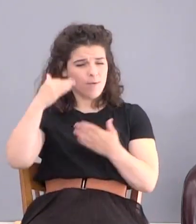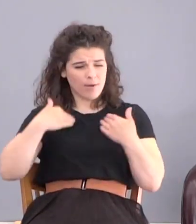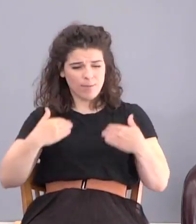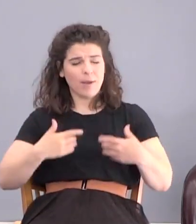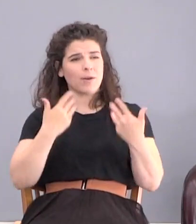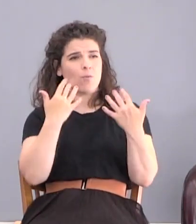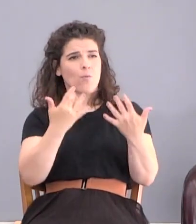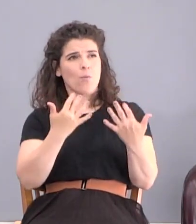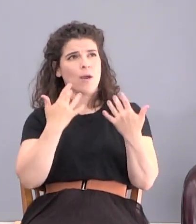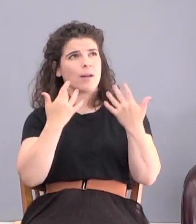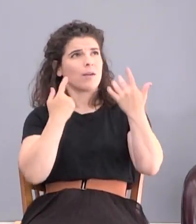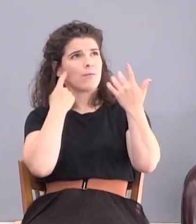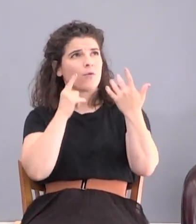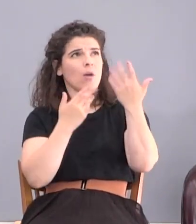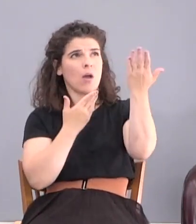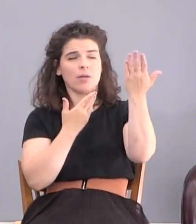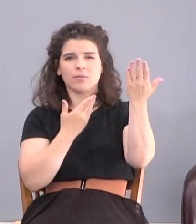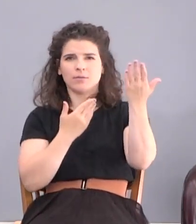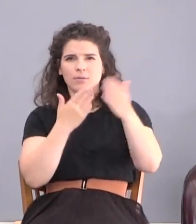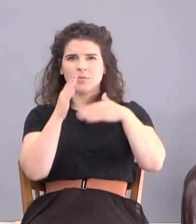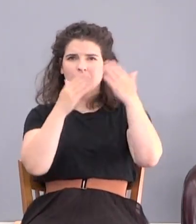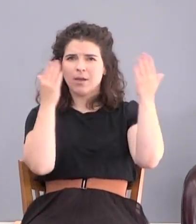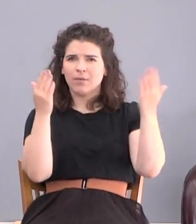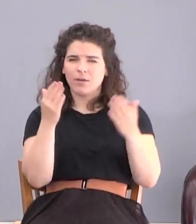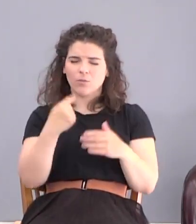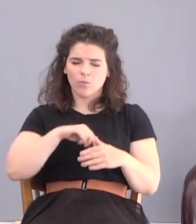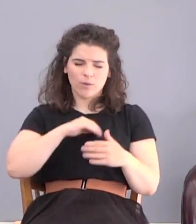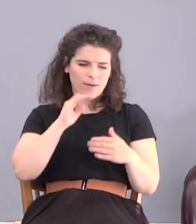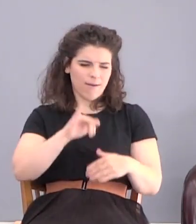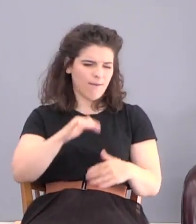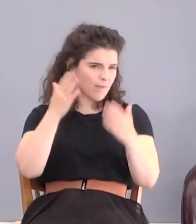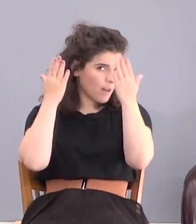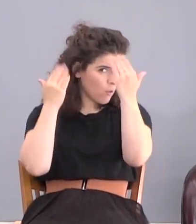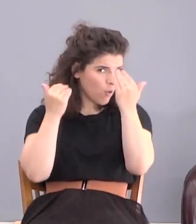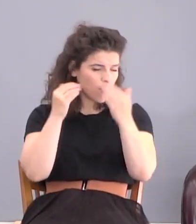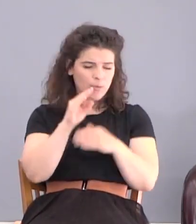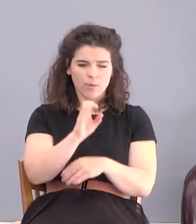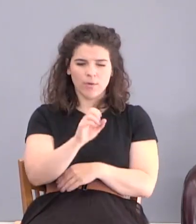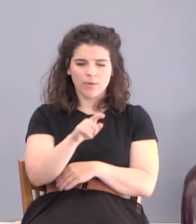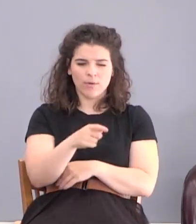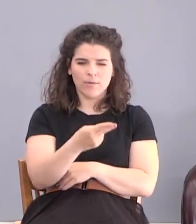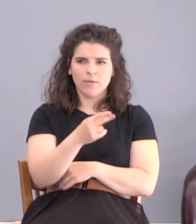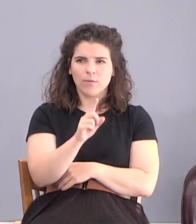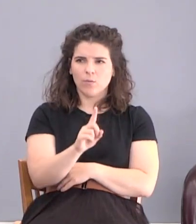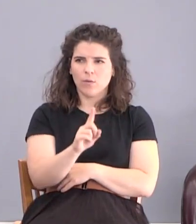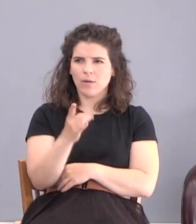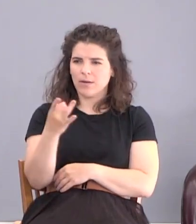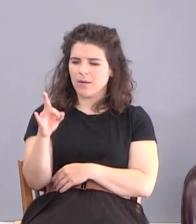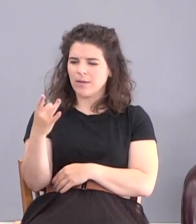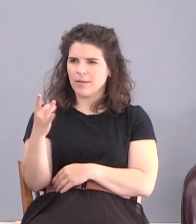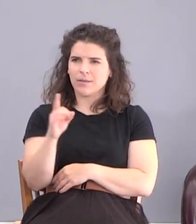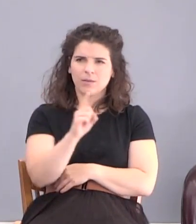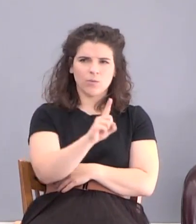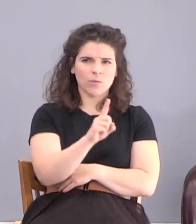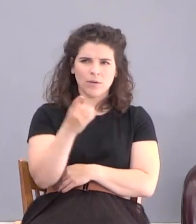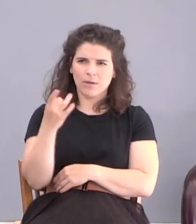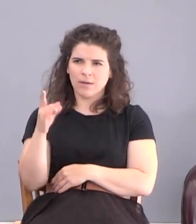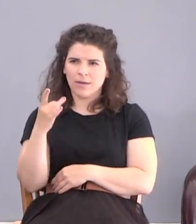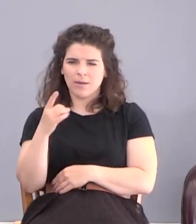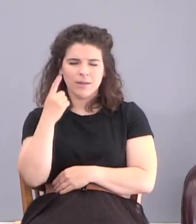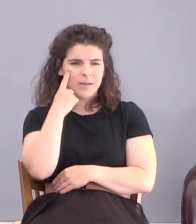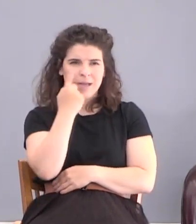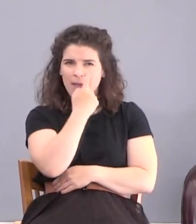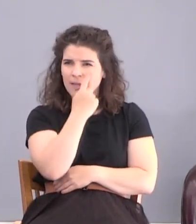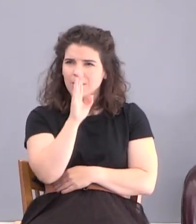hope. And if you look at Ephesians 1 at verse 18, the eyes of your understanding